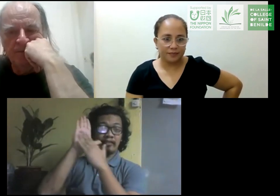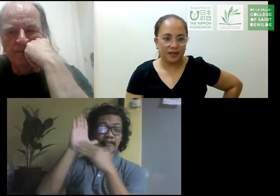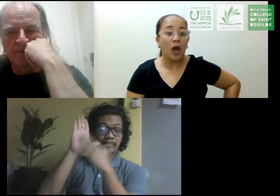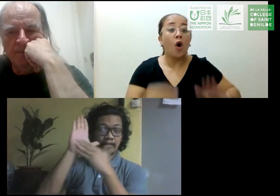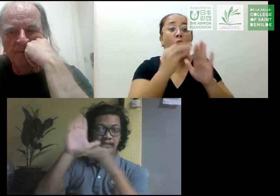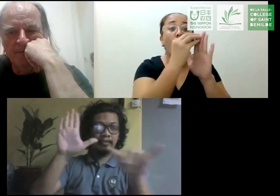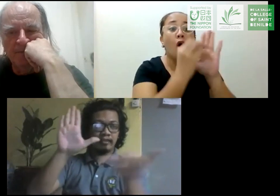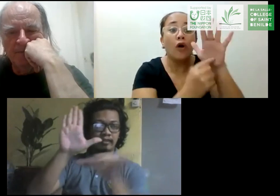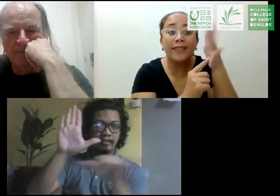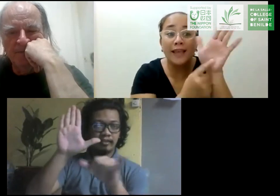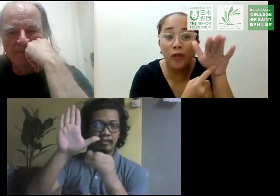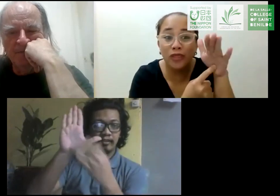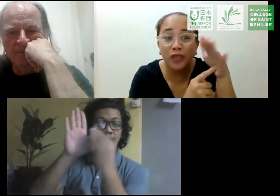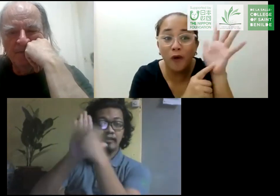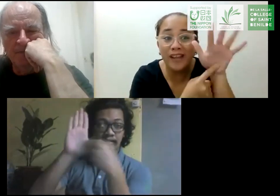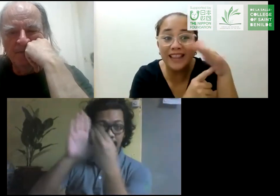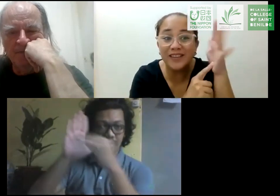10. Orientation.